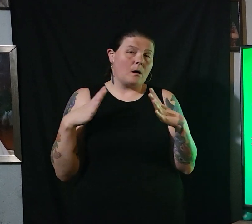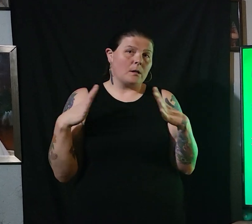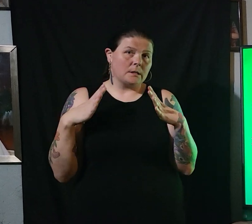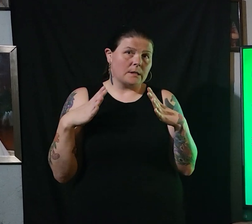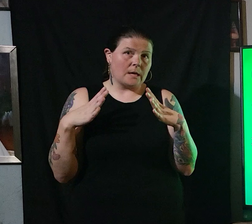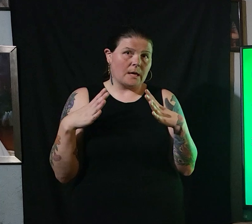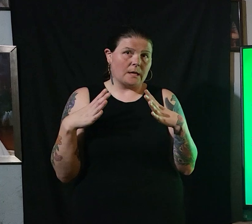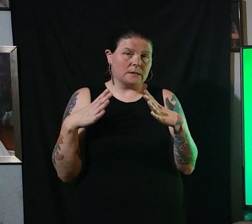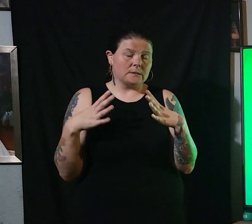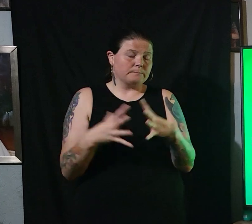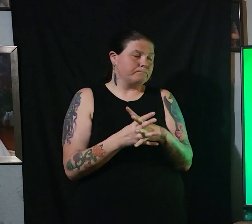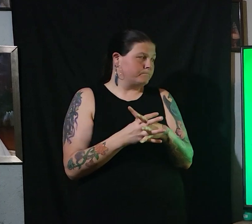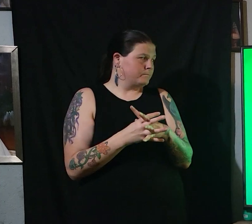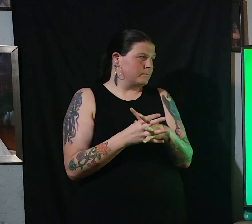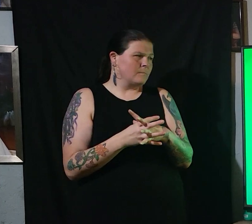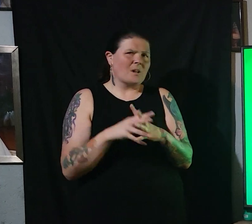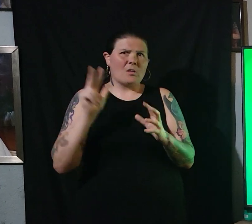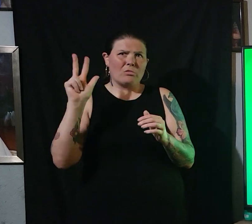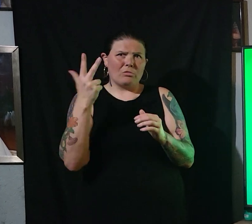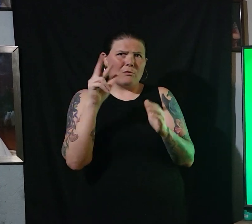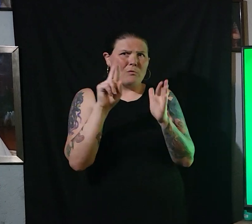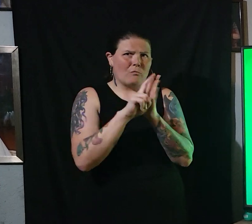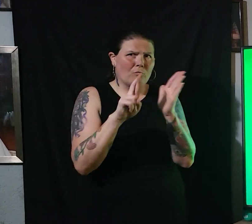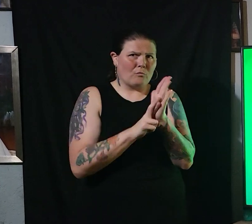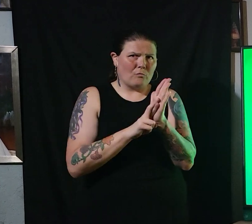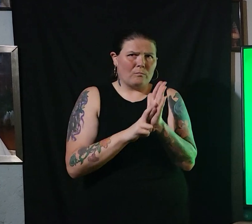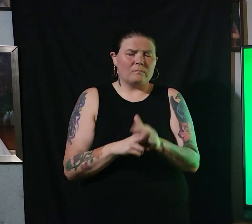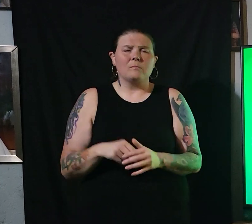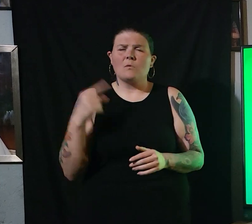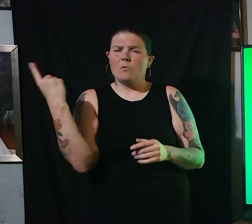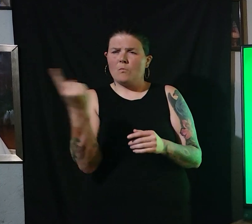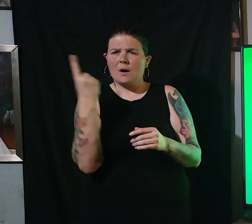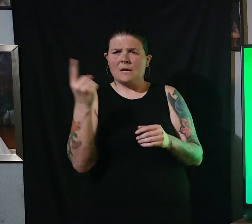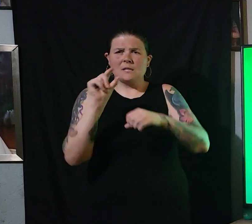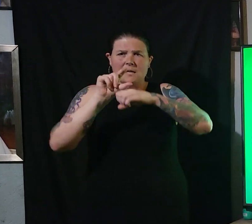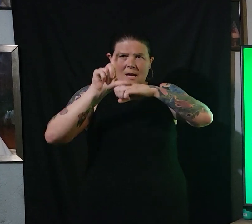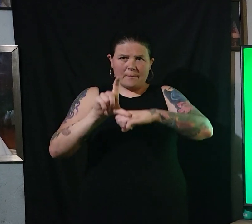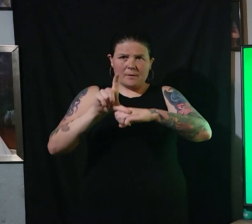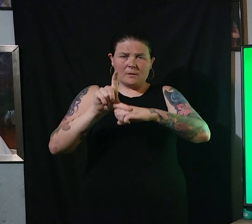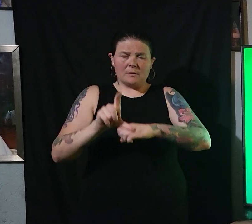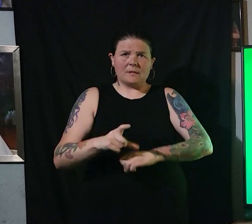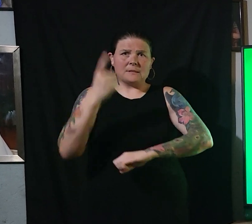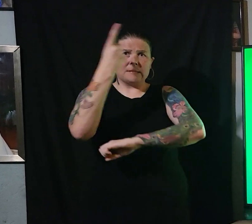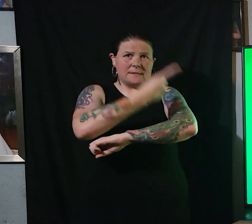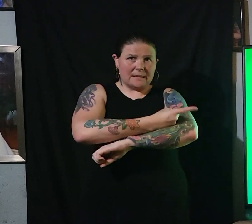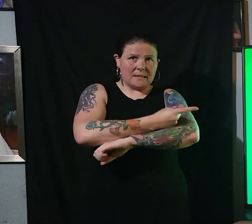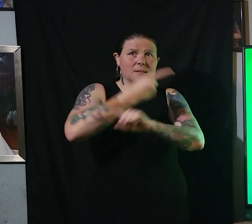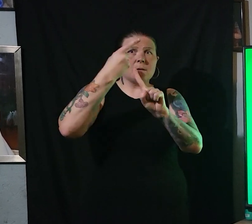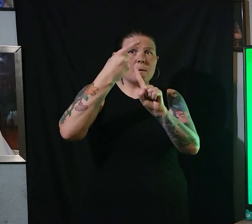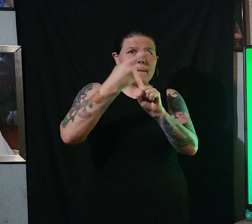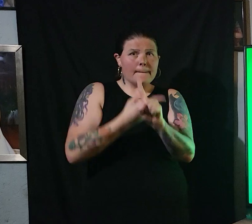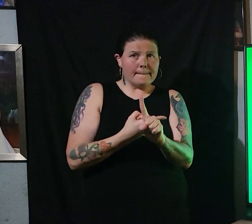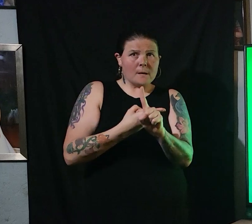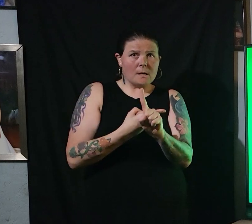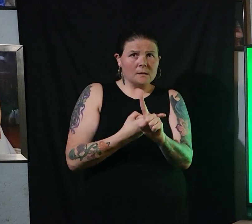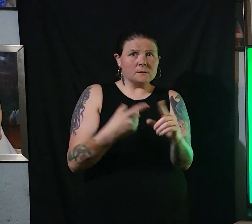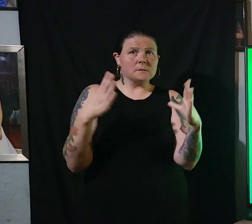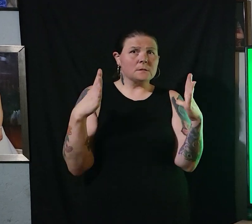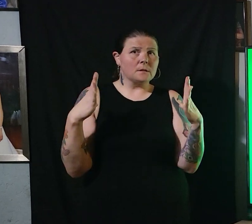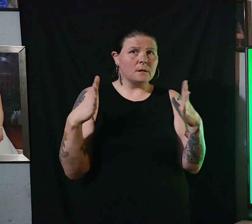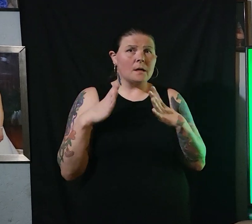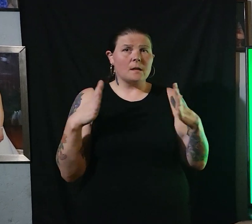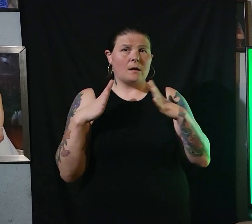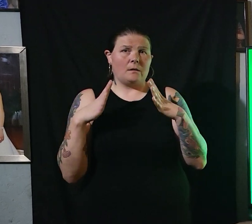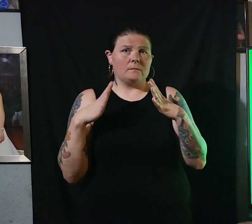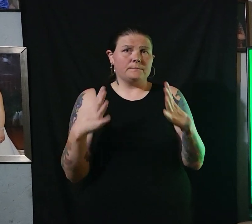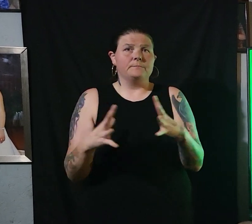and holidays. That's the third rule. Always capitalize days,